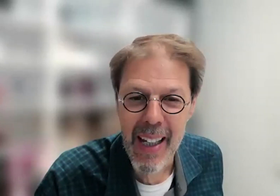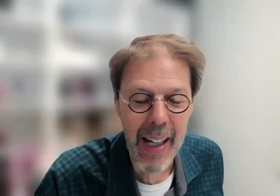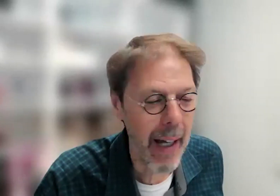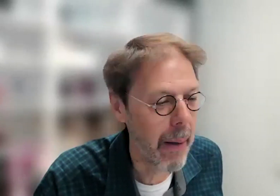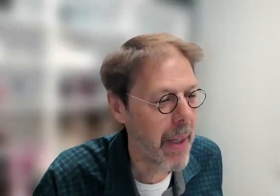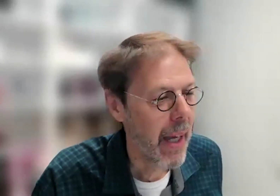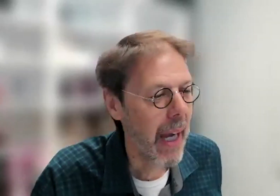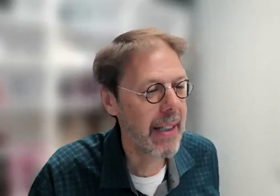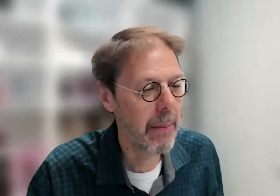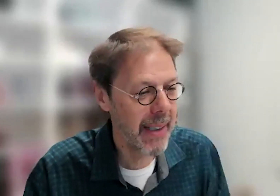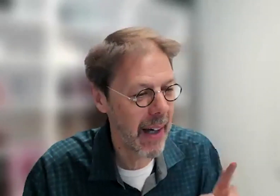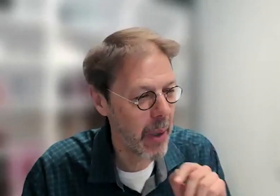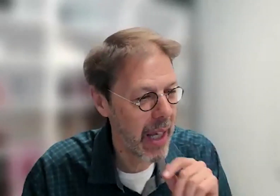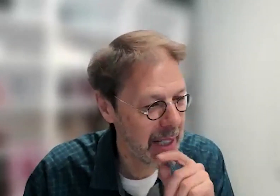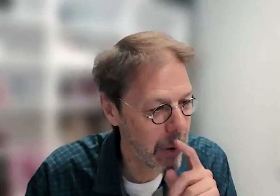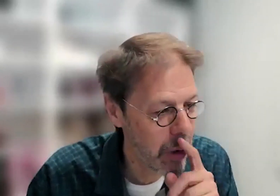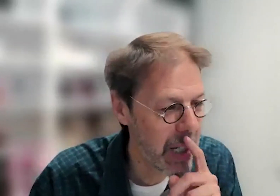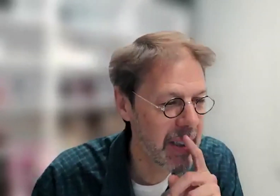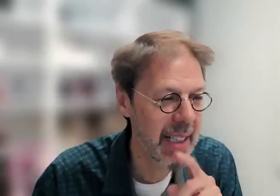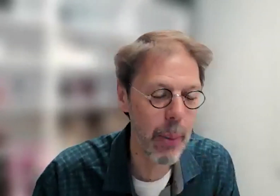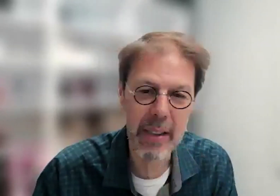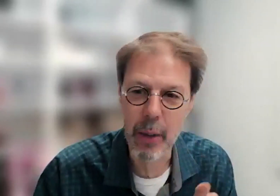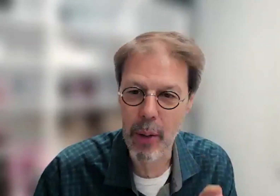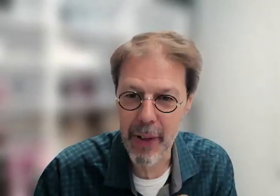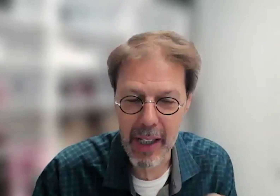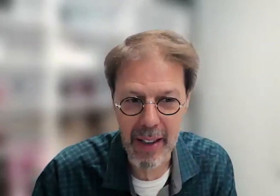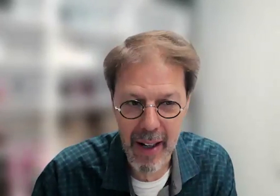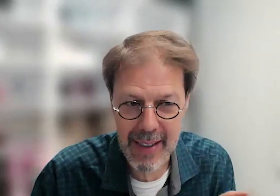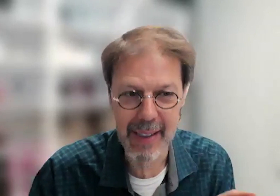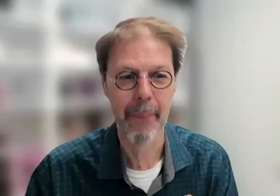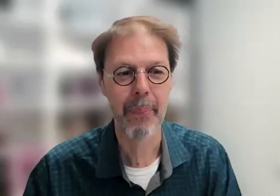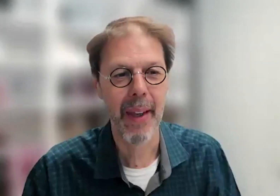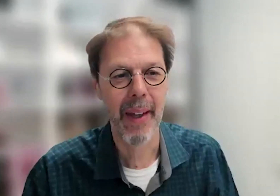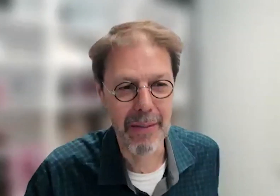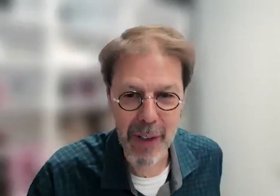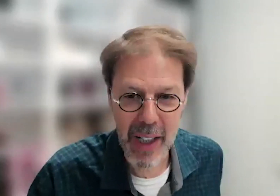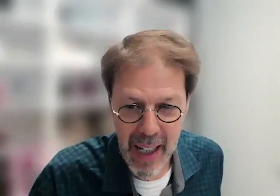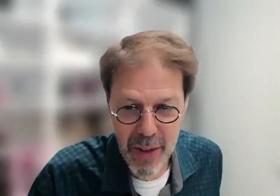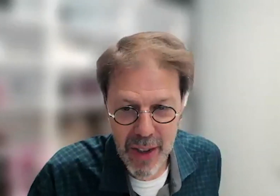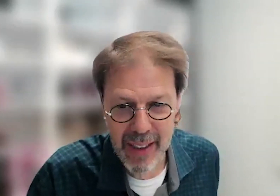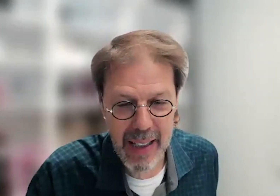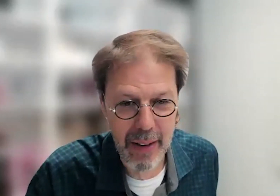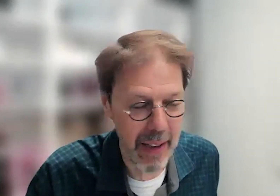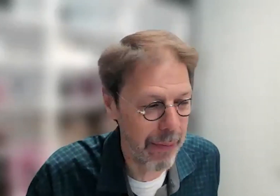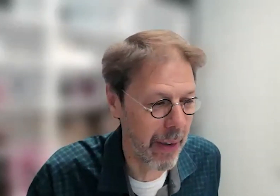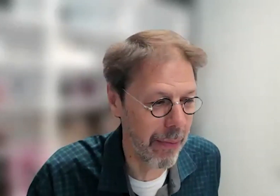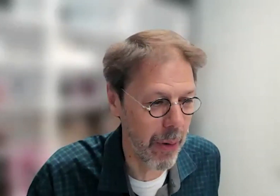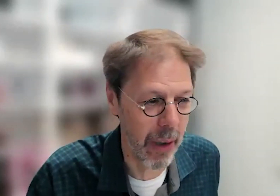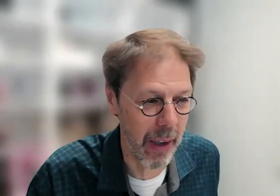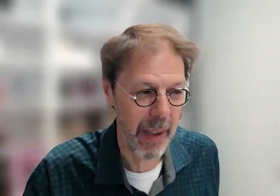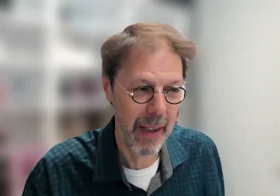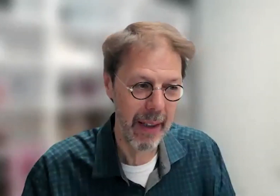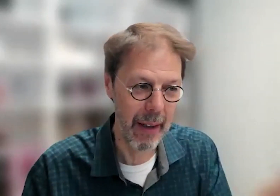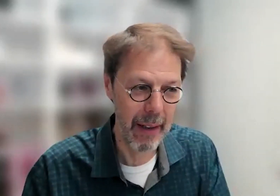far. And in the meantime, we have several questions as well. So if I can ask Vivienne, Angie, and Heather,